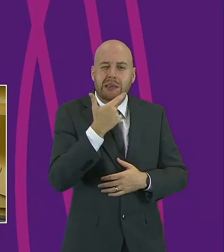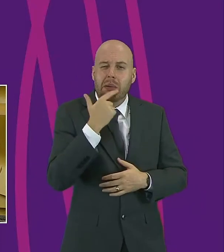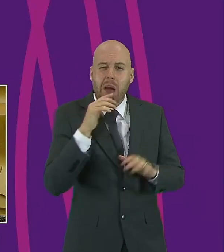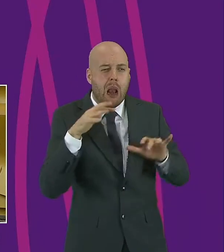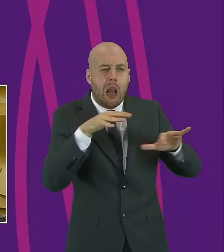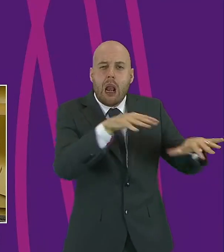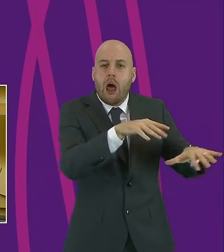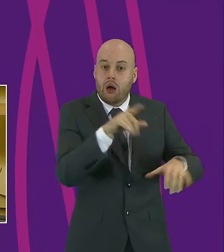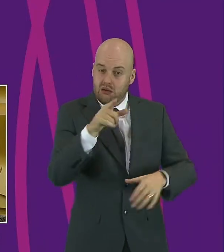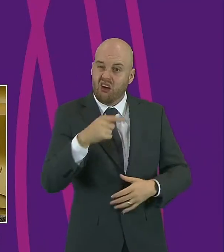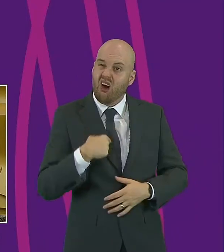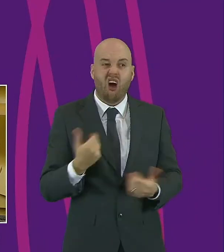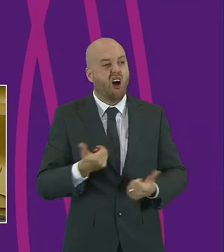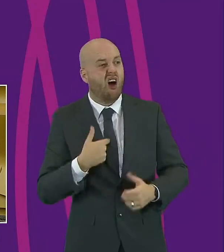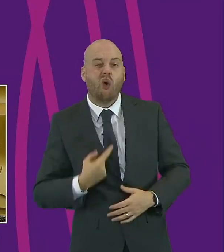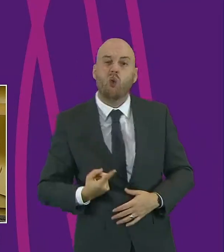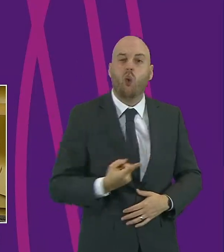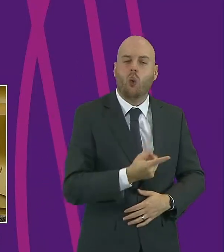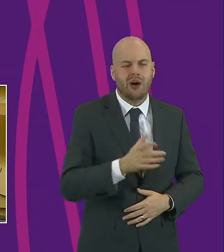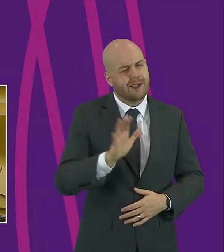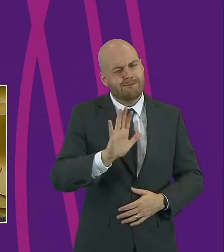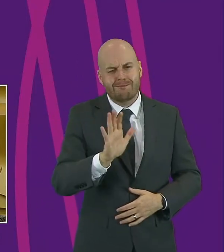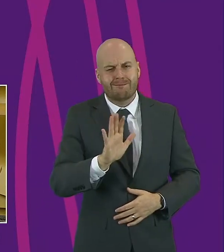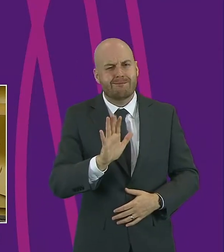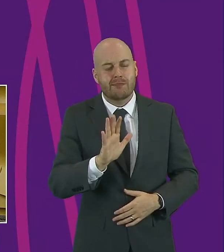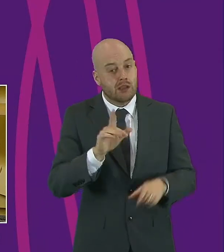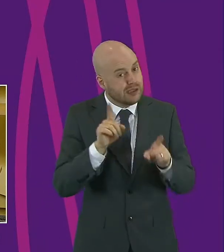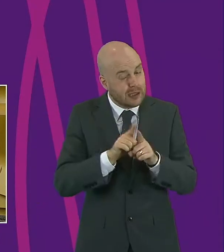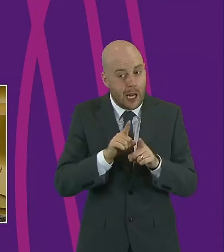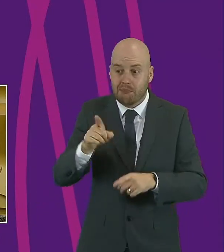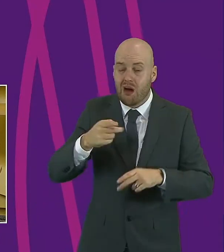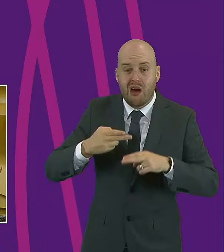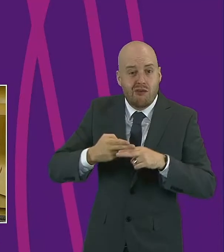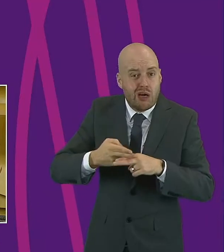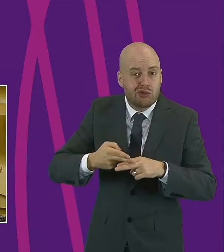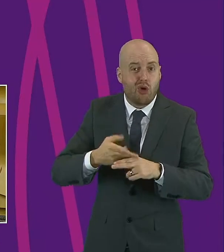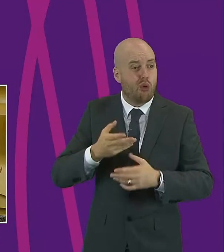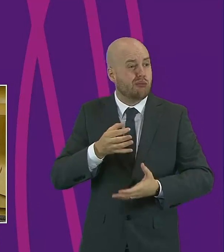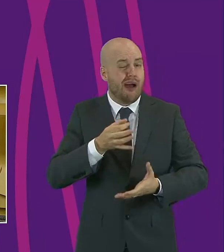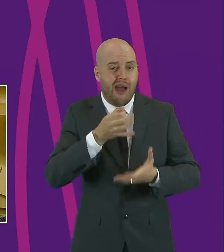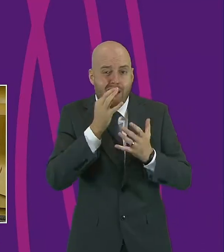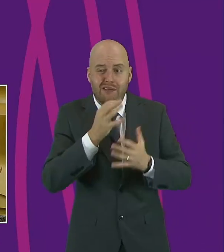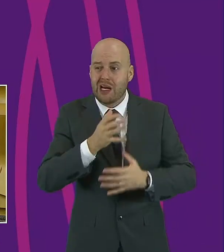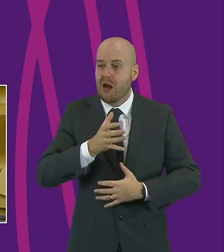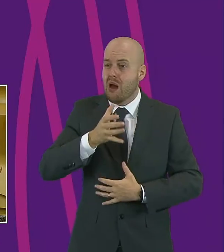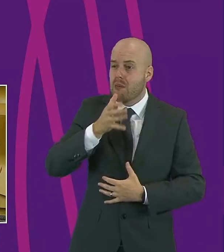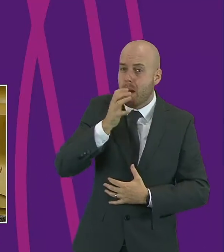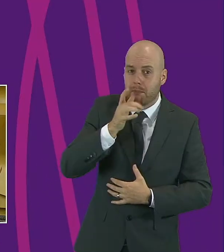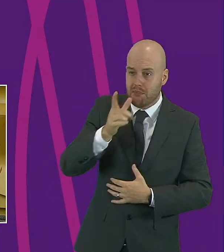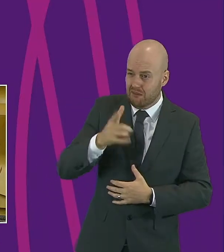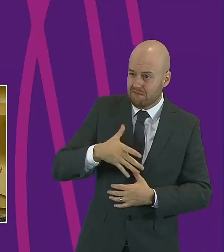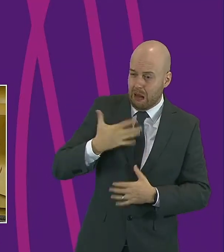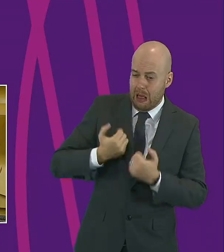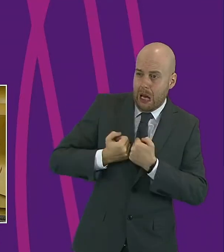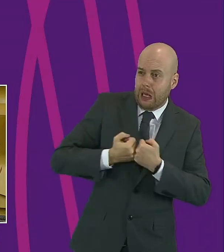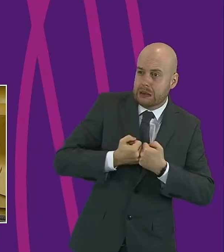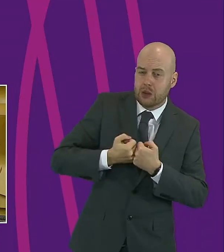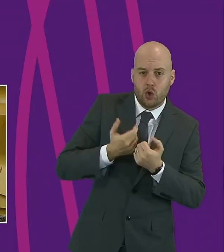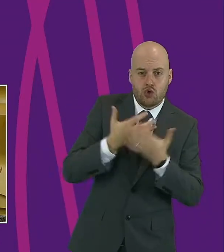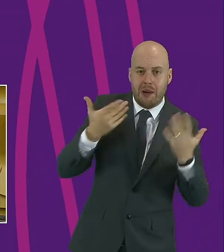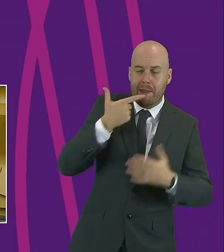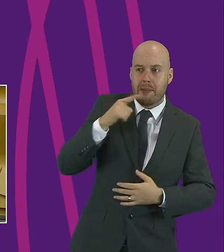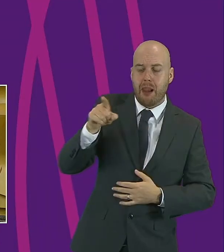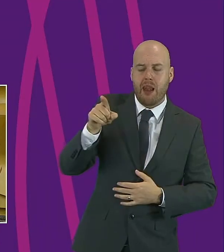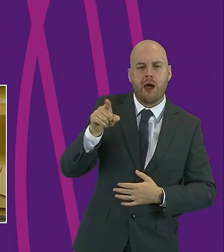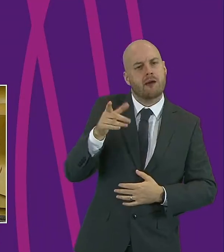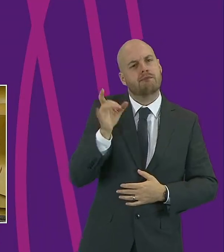applies in a pub, cafe or restaurant just as it does in someone's home. Remember physical distancing and don't go into crowded places